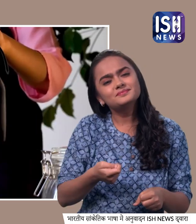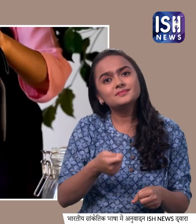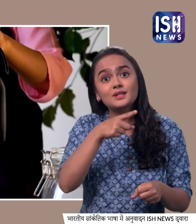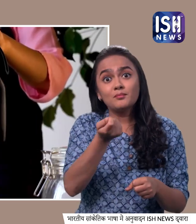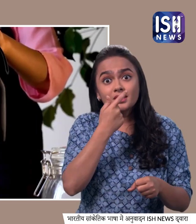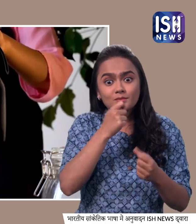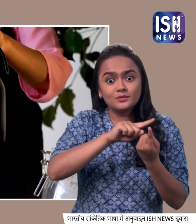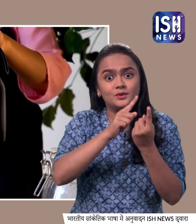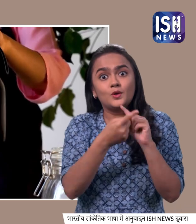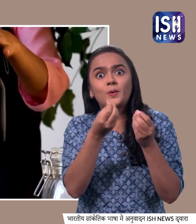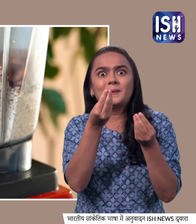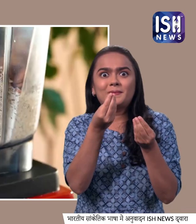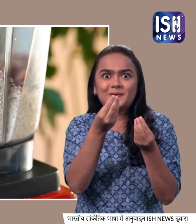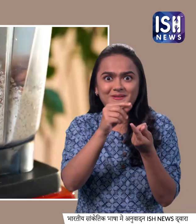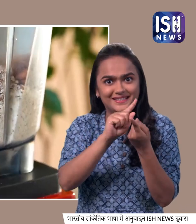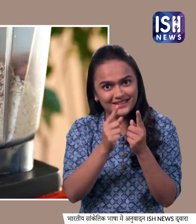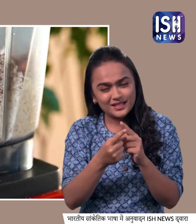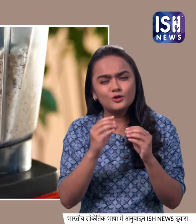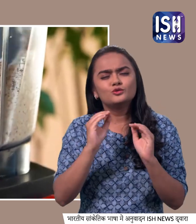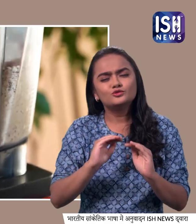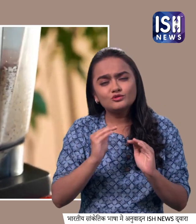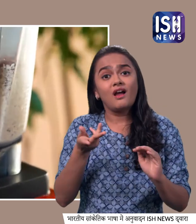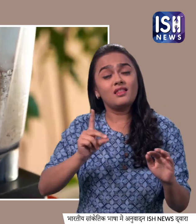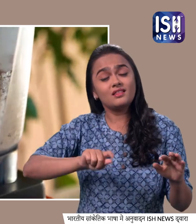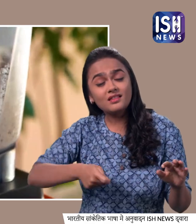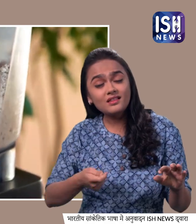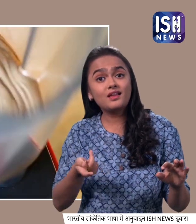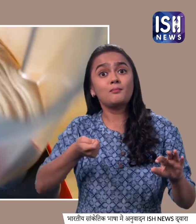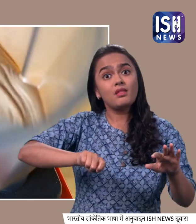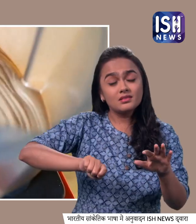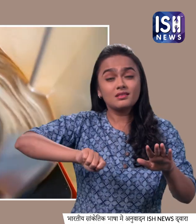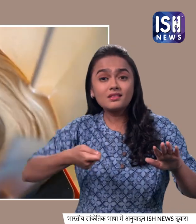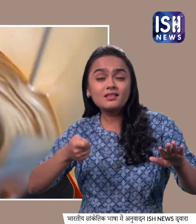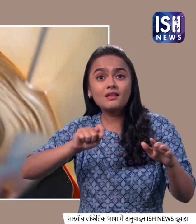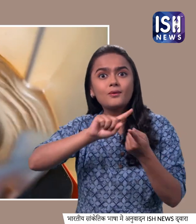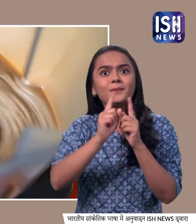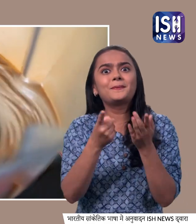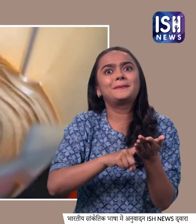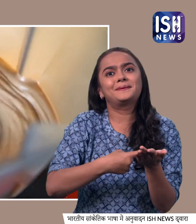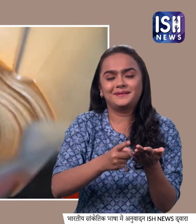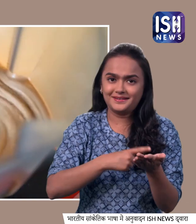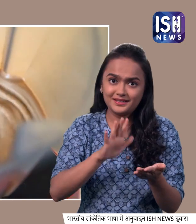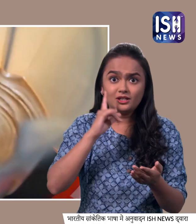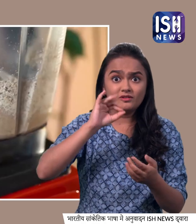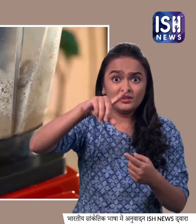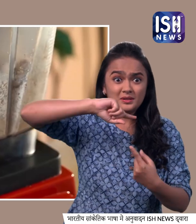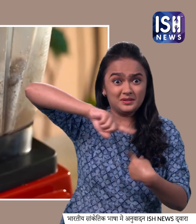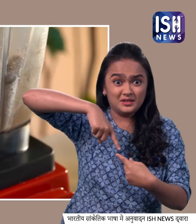First, you will the butter in powder. And slowly, in butter. If you have mixture